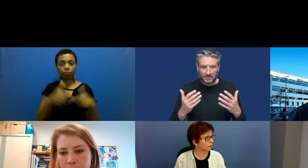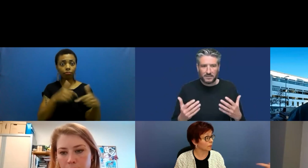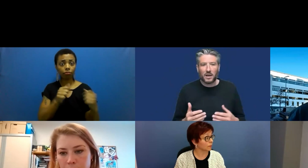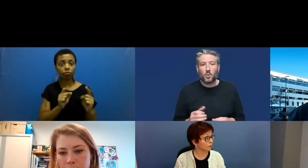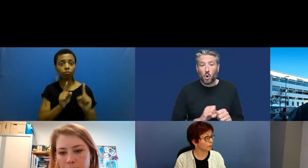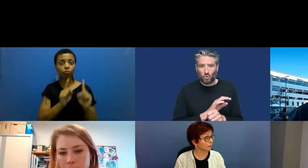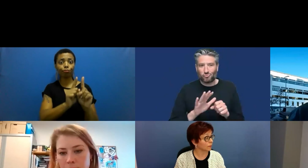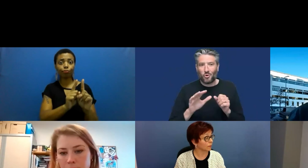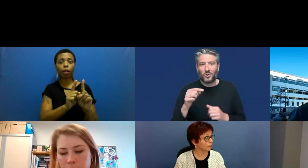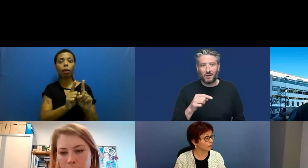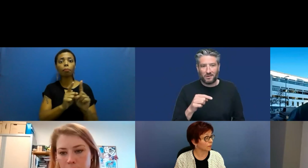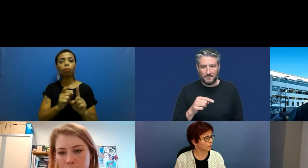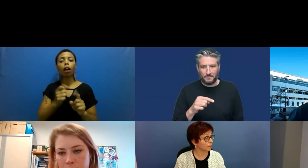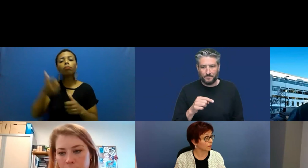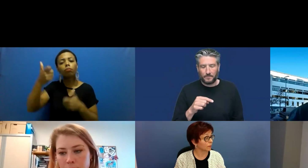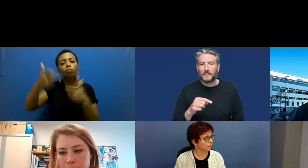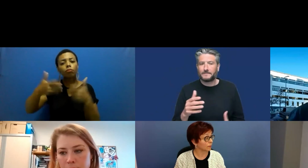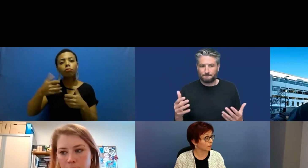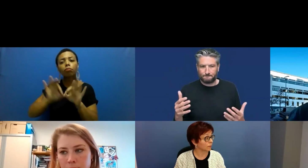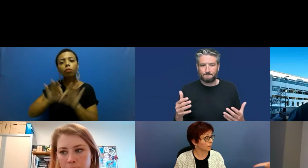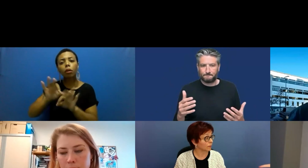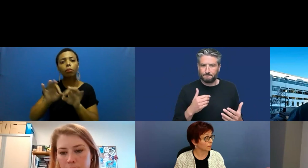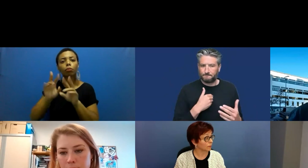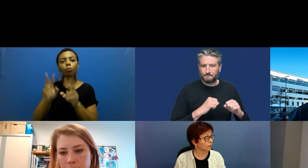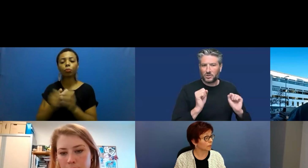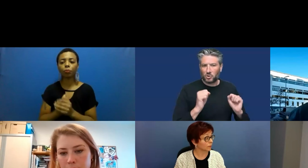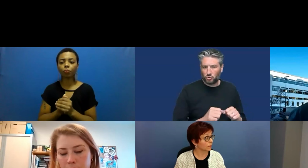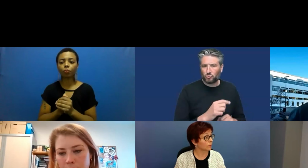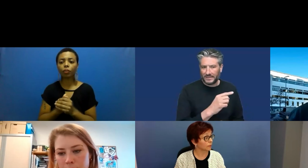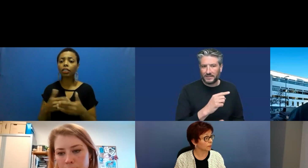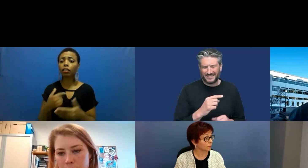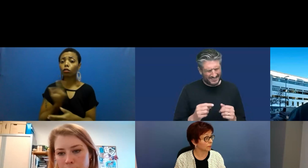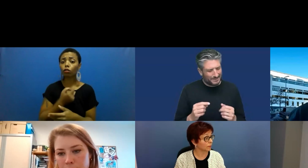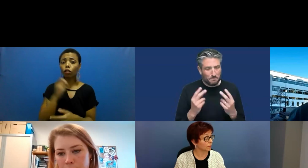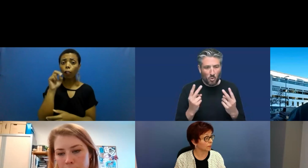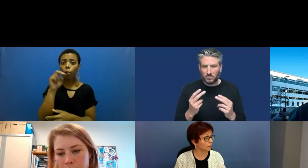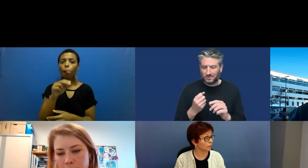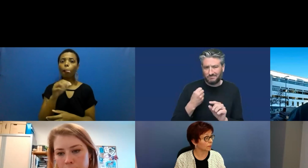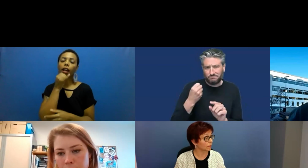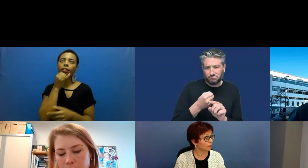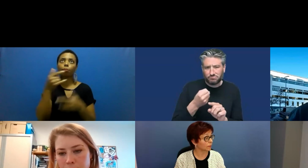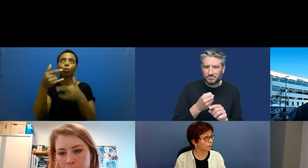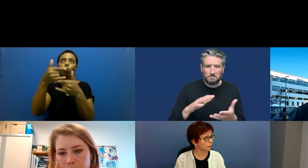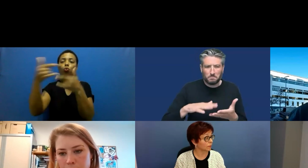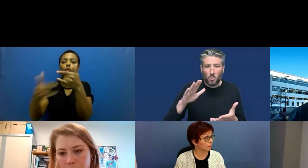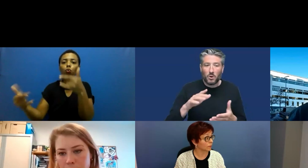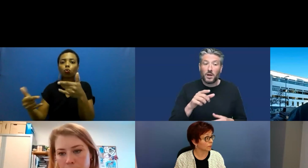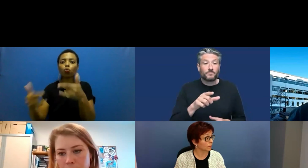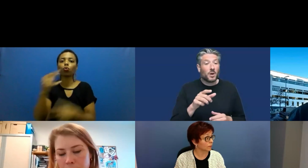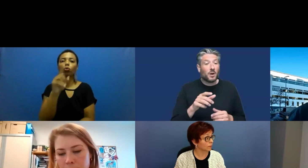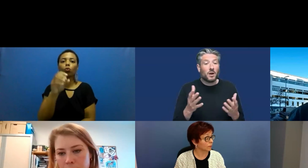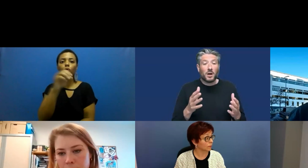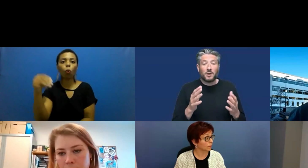item as well. And we've seen that companies like Zoom or Microsoft